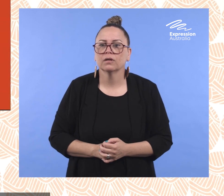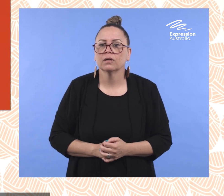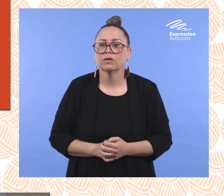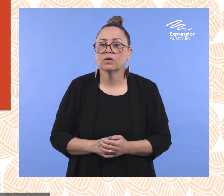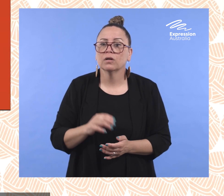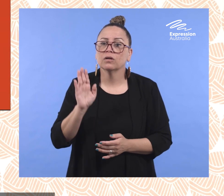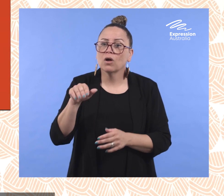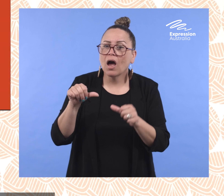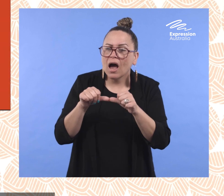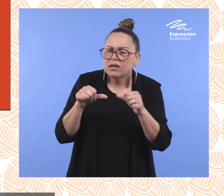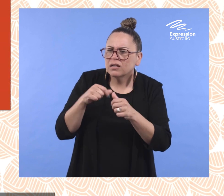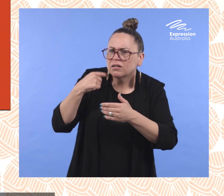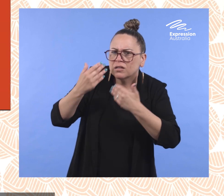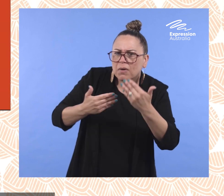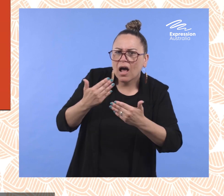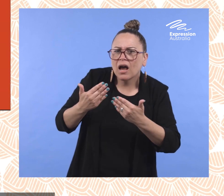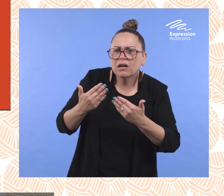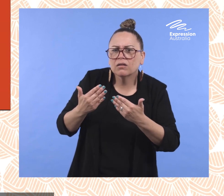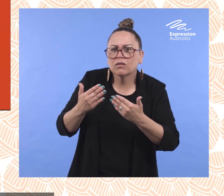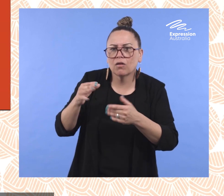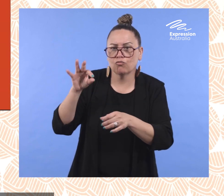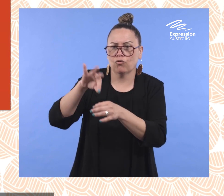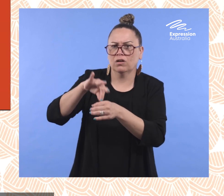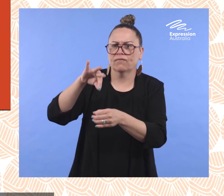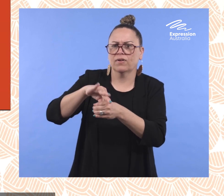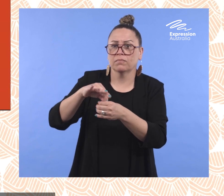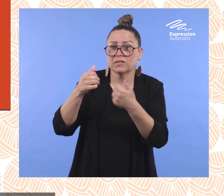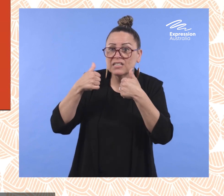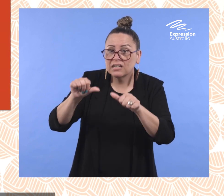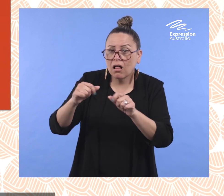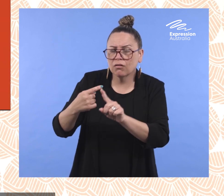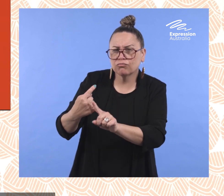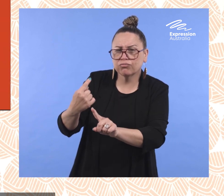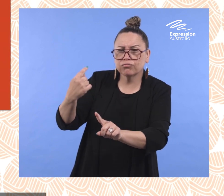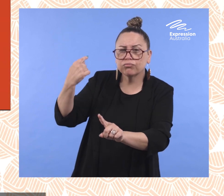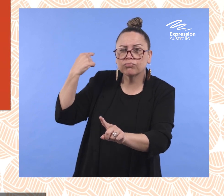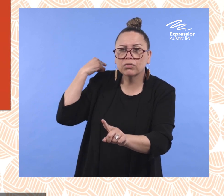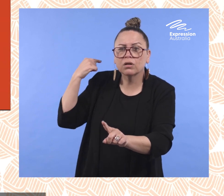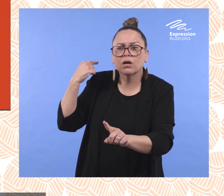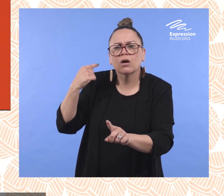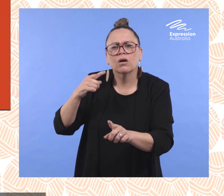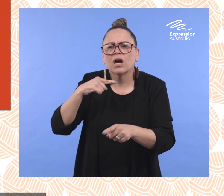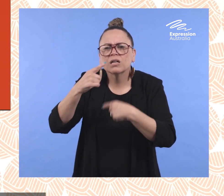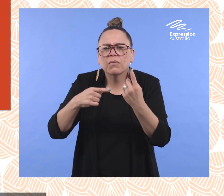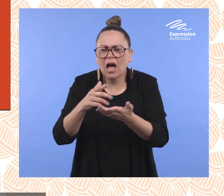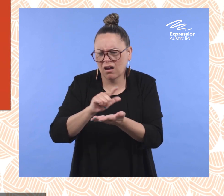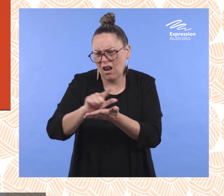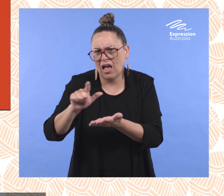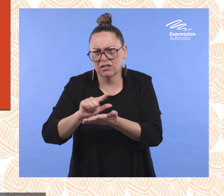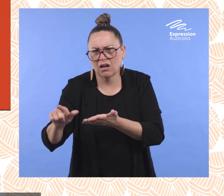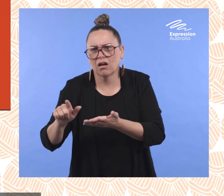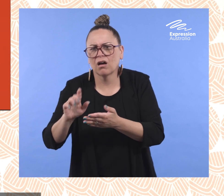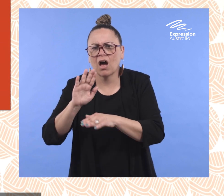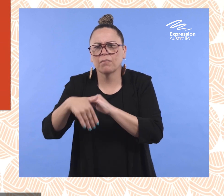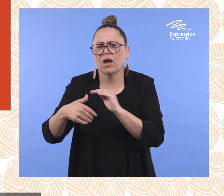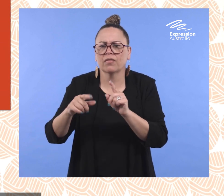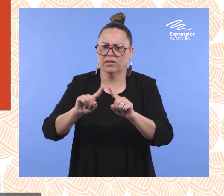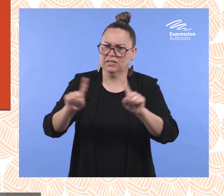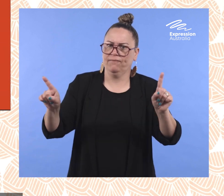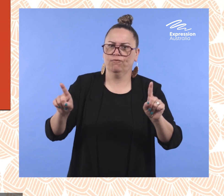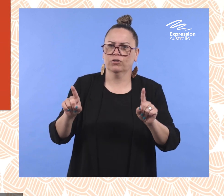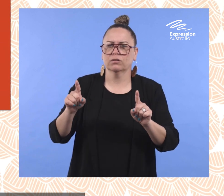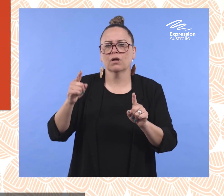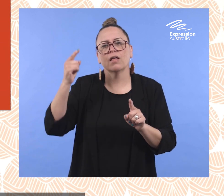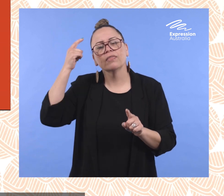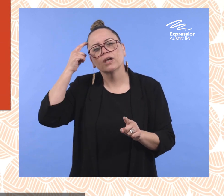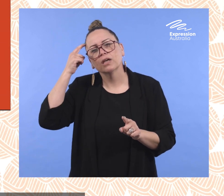Aunty Munya, when you were saying about how successful that referendum was, and I'll talk a little bit more later about the